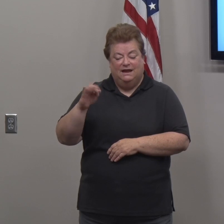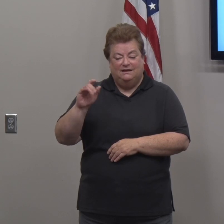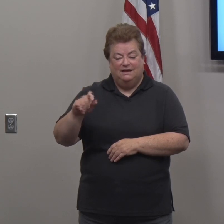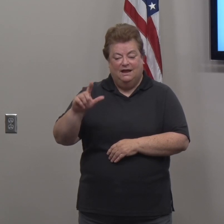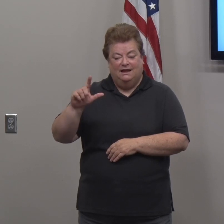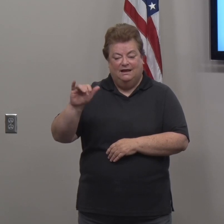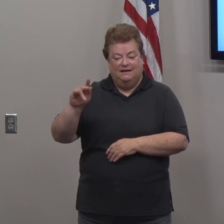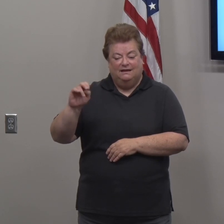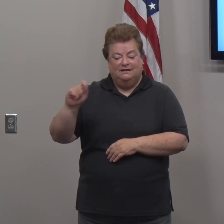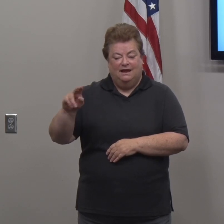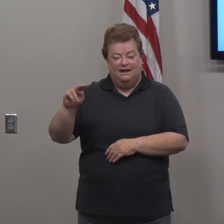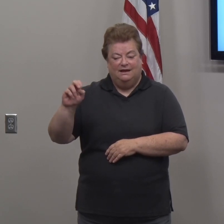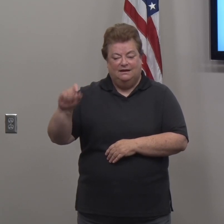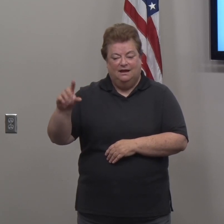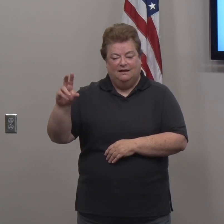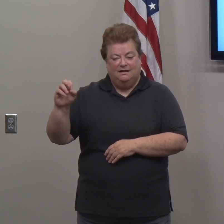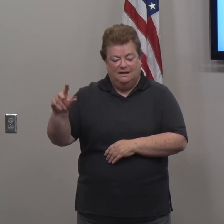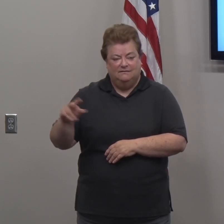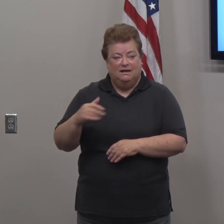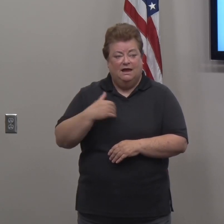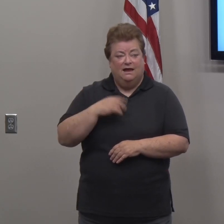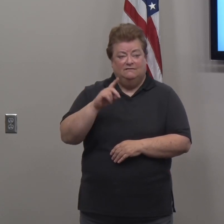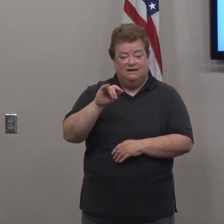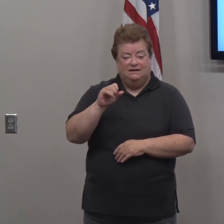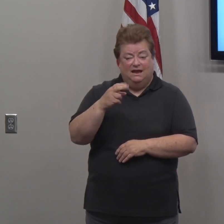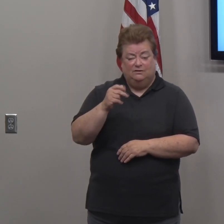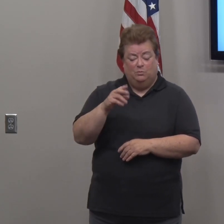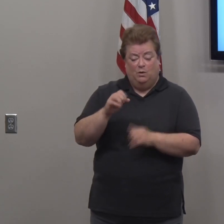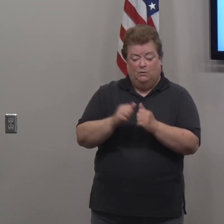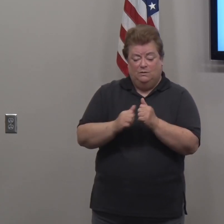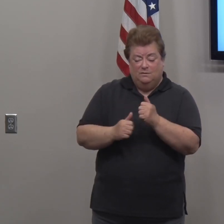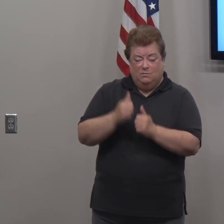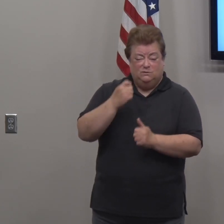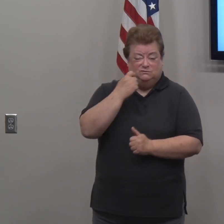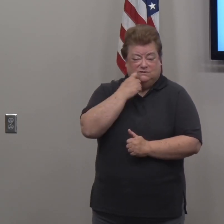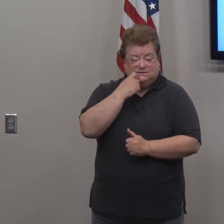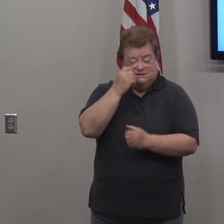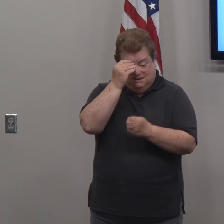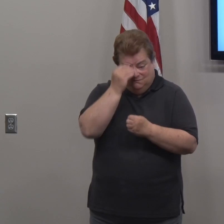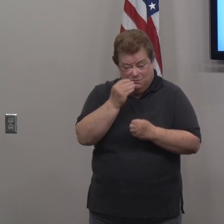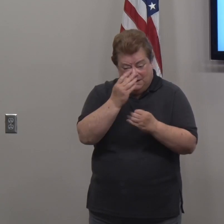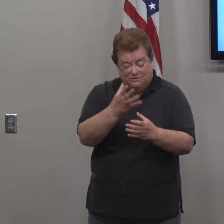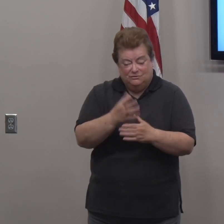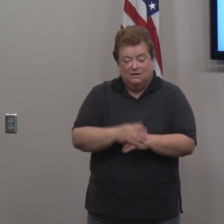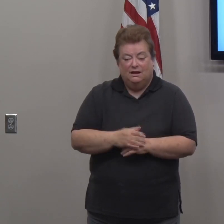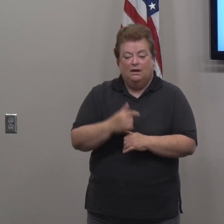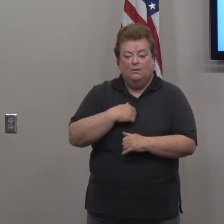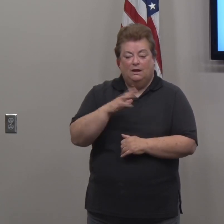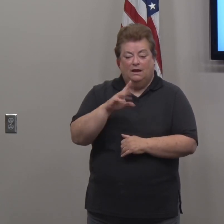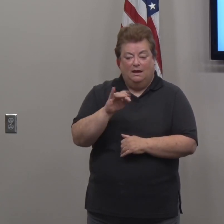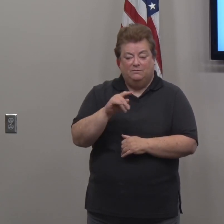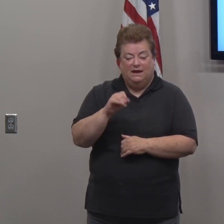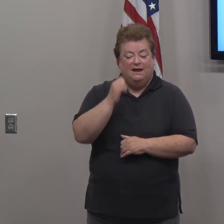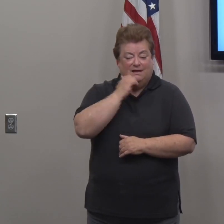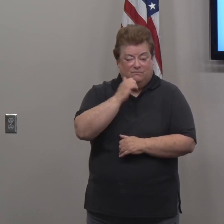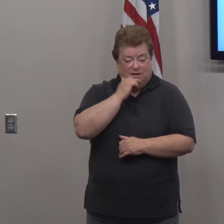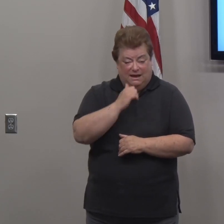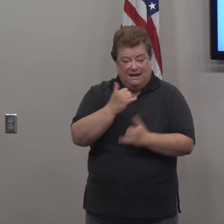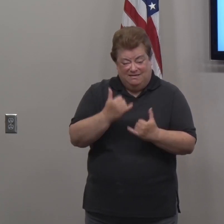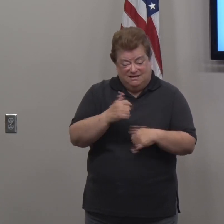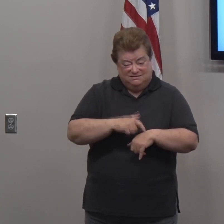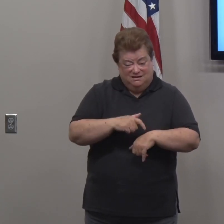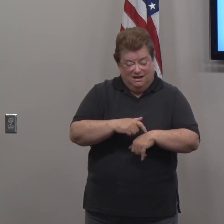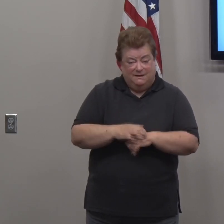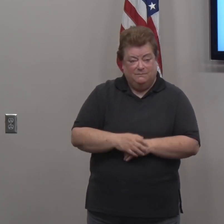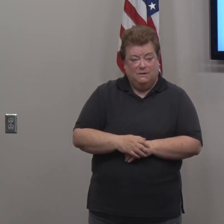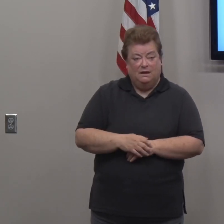covid19.lincoln.ne.gov. There's a dashboard there with the latest COVID-19 data, and we update it daily at about this time. And at